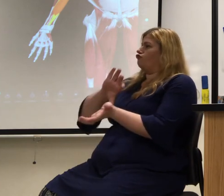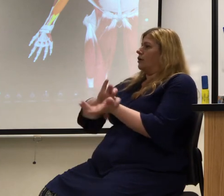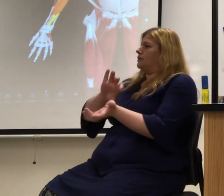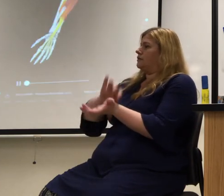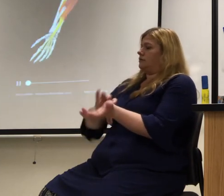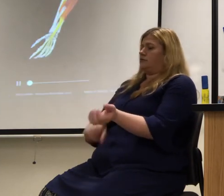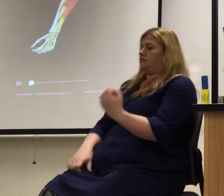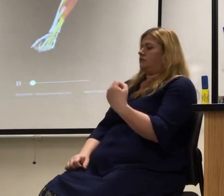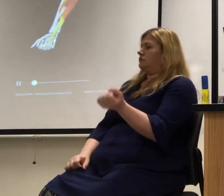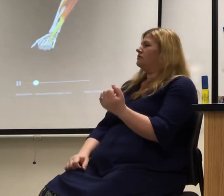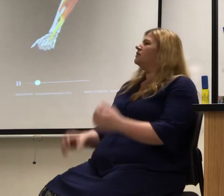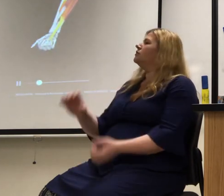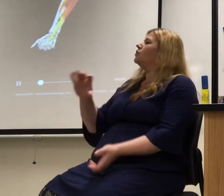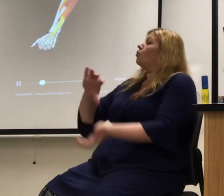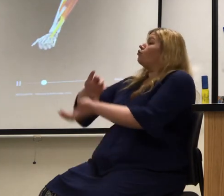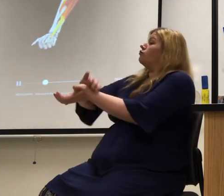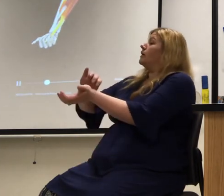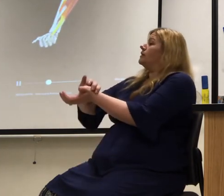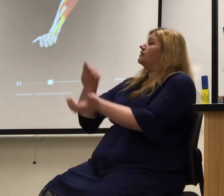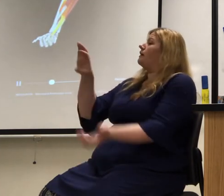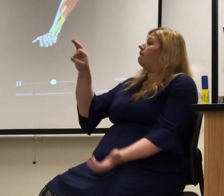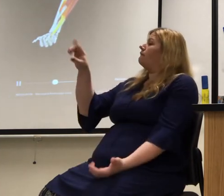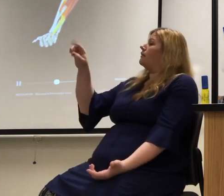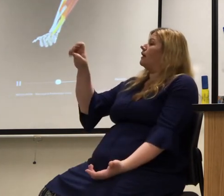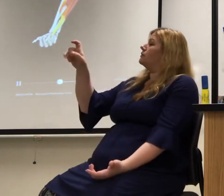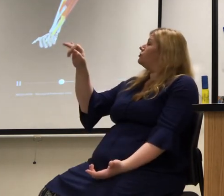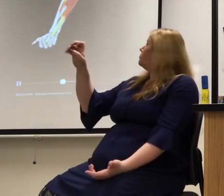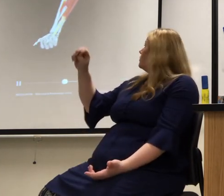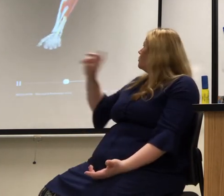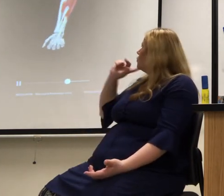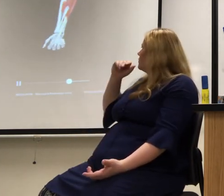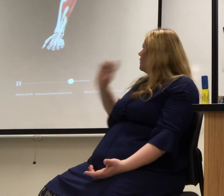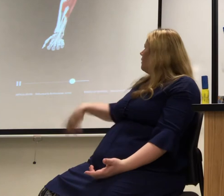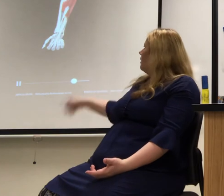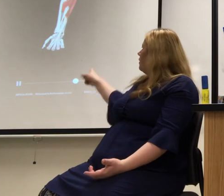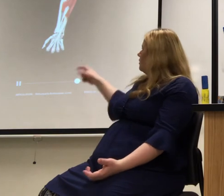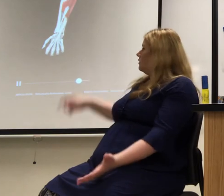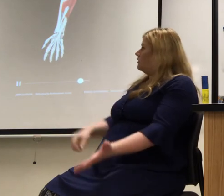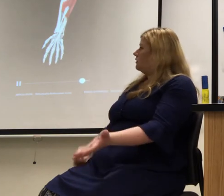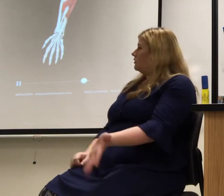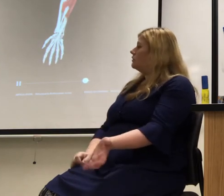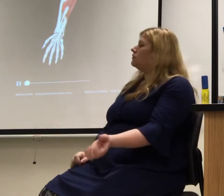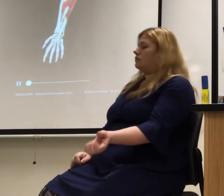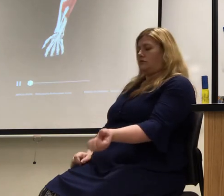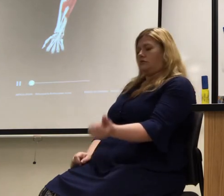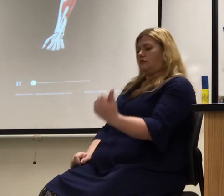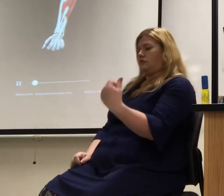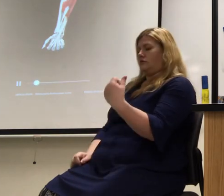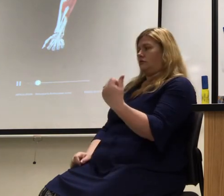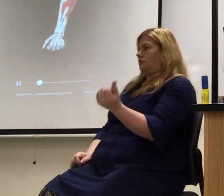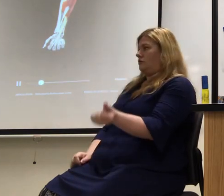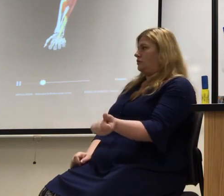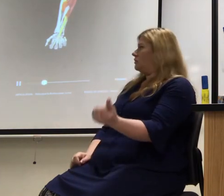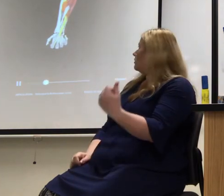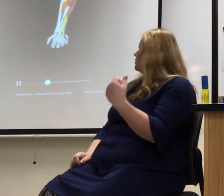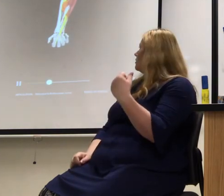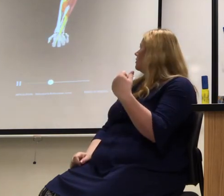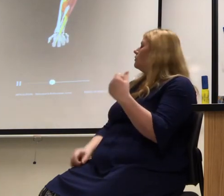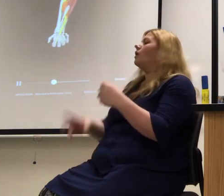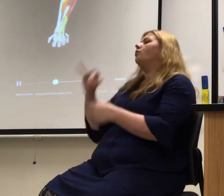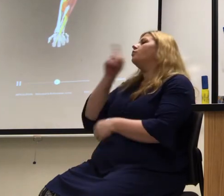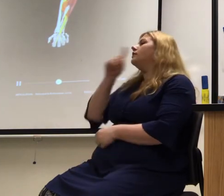Wrist flexion looks like this. That's wrist flexion right there. So this animation, they're flexing the fingers and the